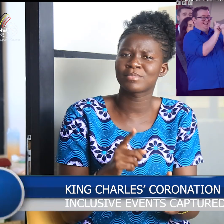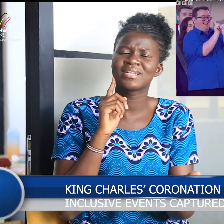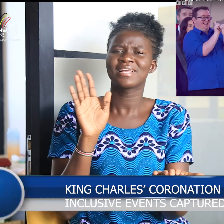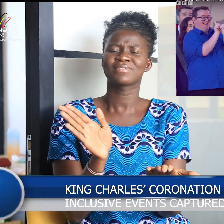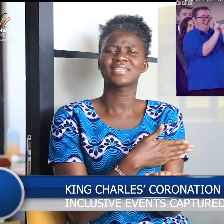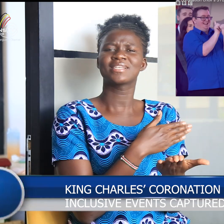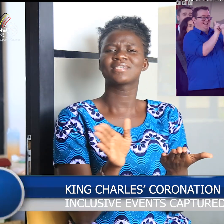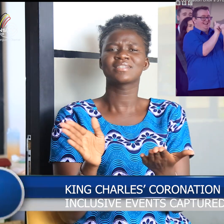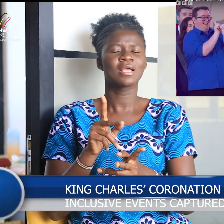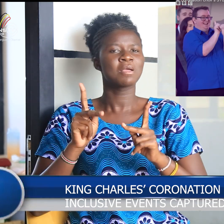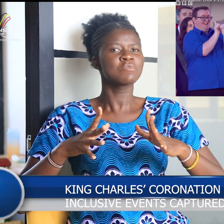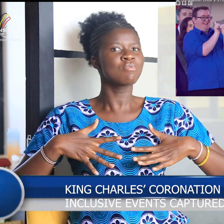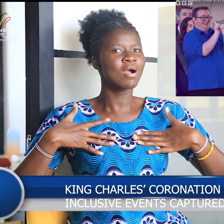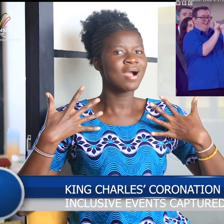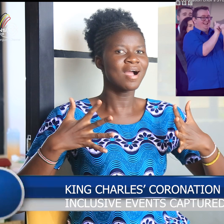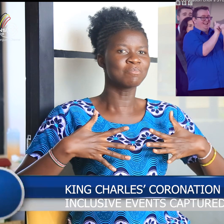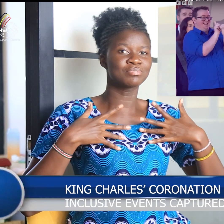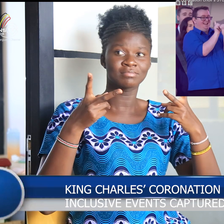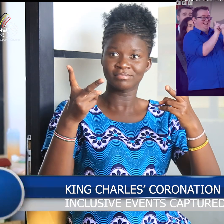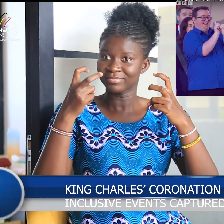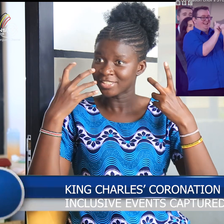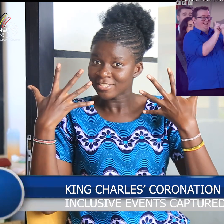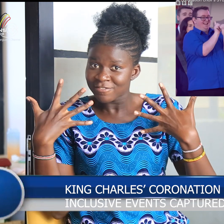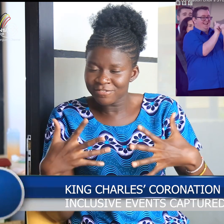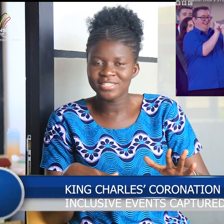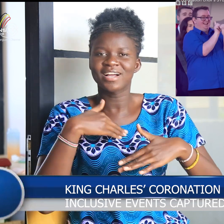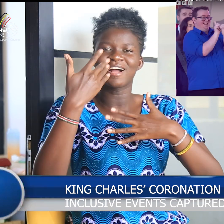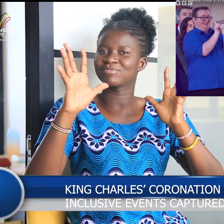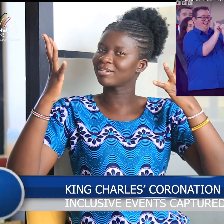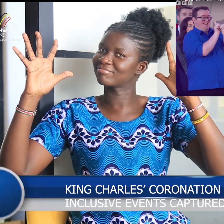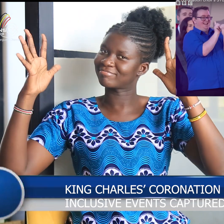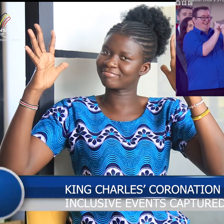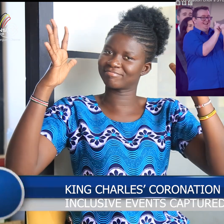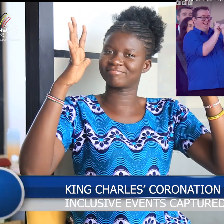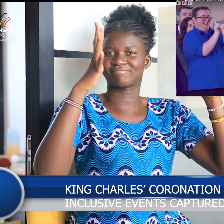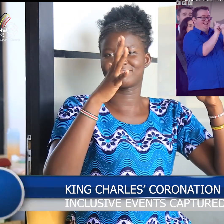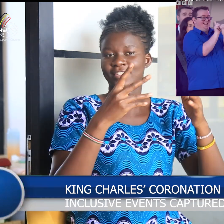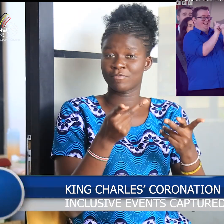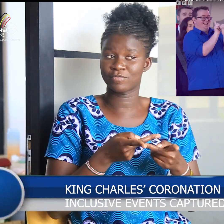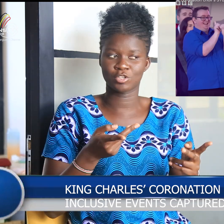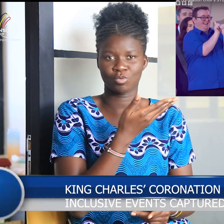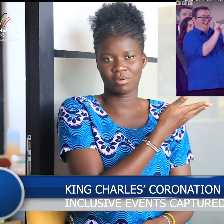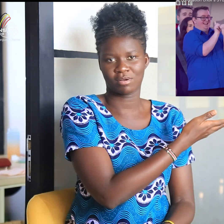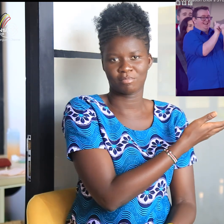involved, all people of all caliber were all involved, and everyone celebrated. We have a